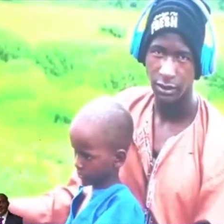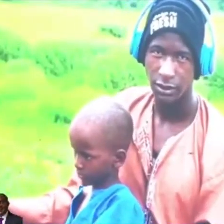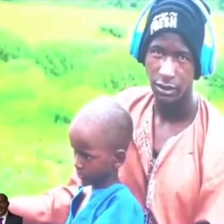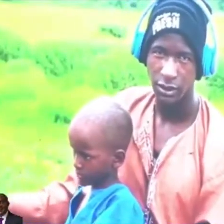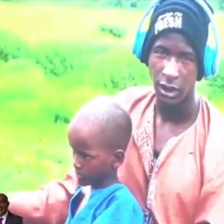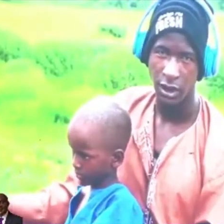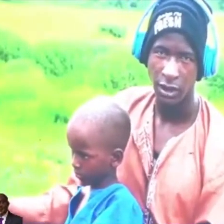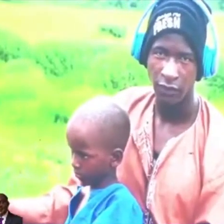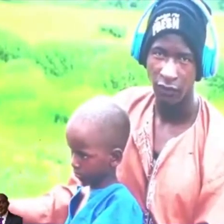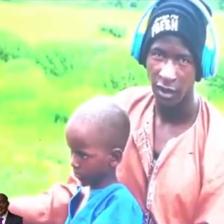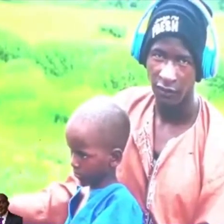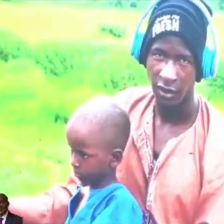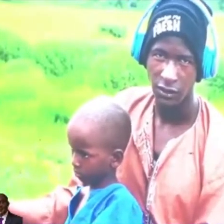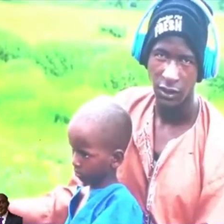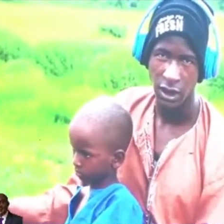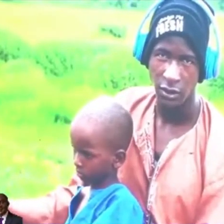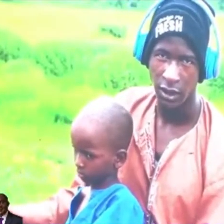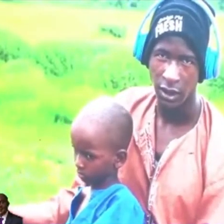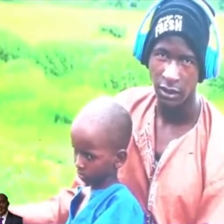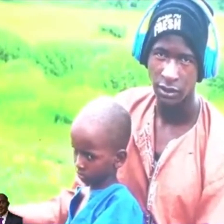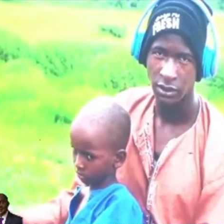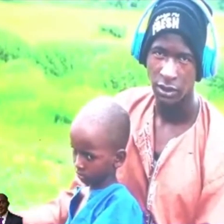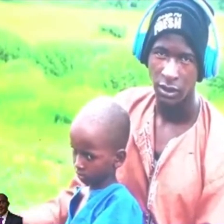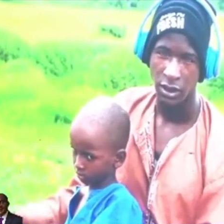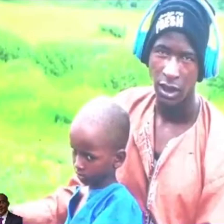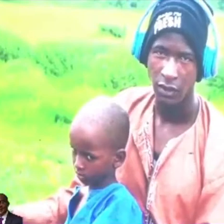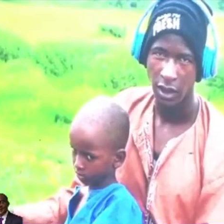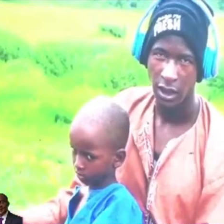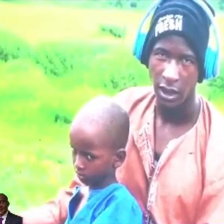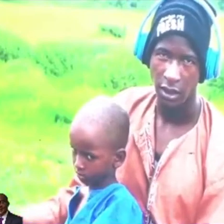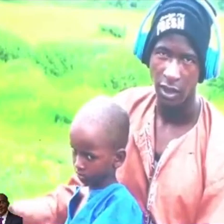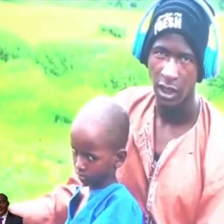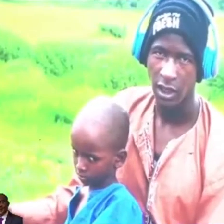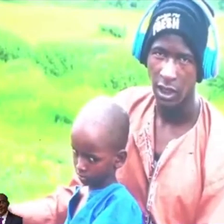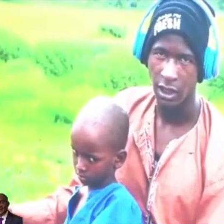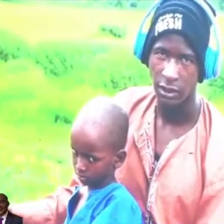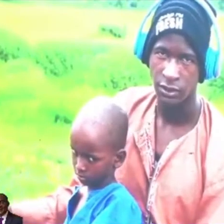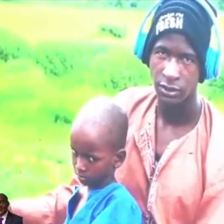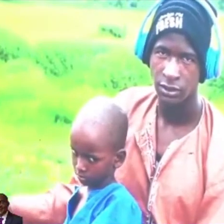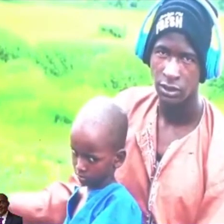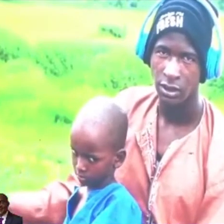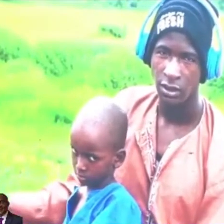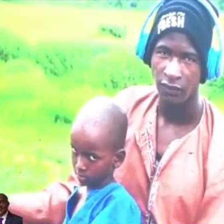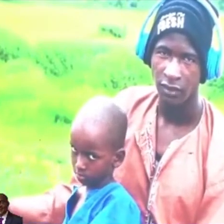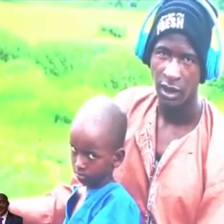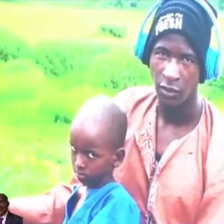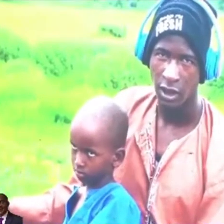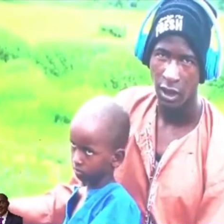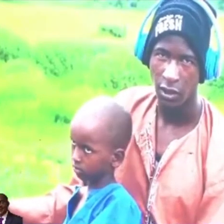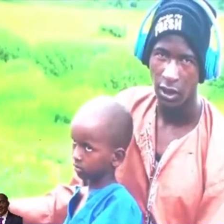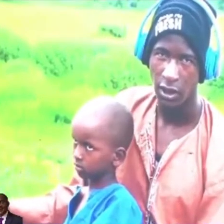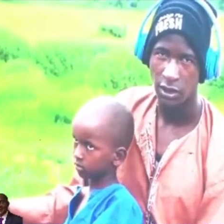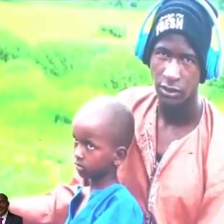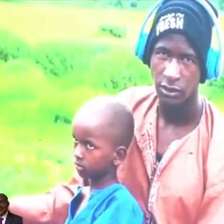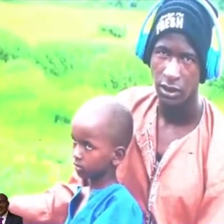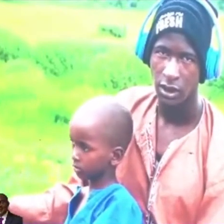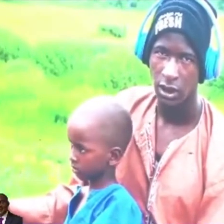These days, because of the availability of water, we the herdsmen are at peace with the local farmers.